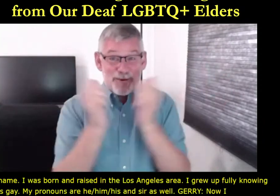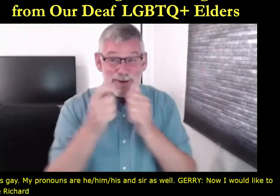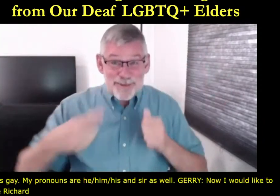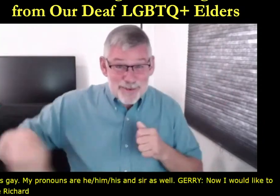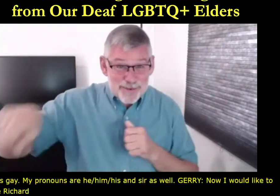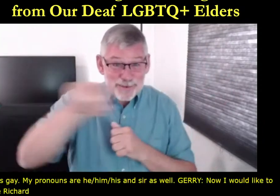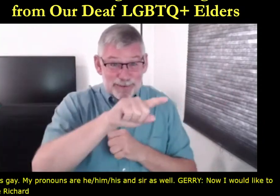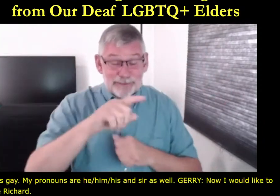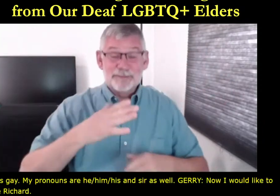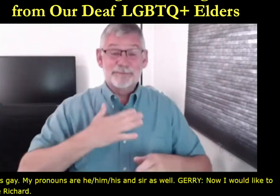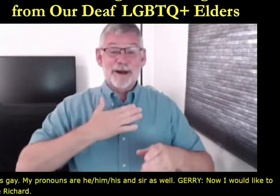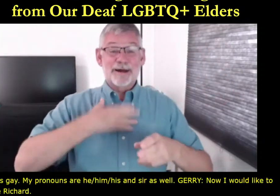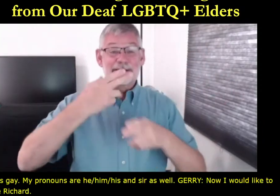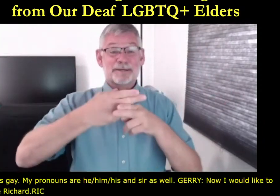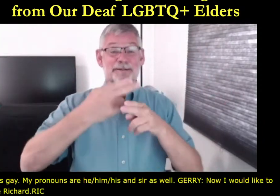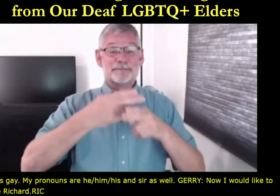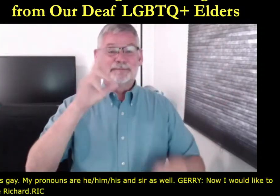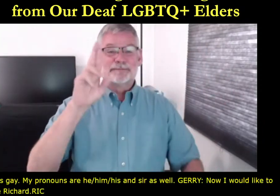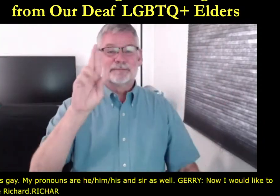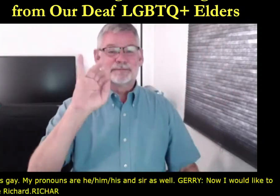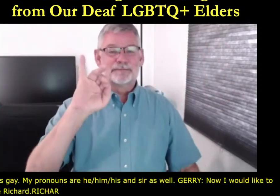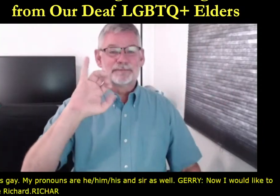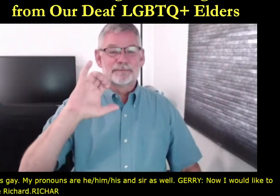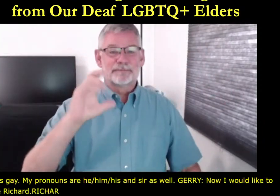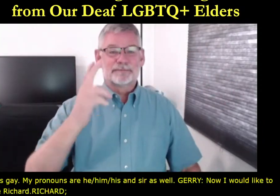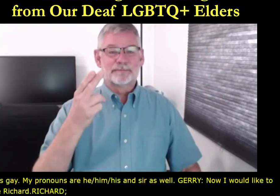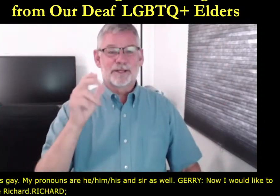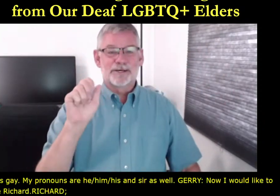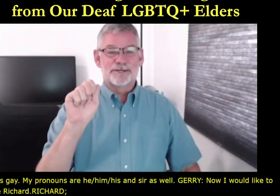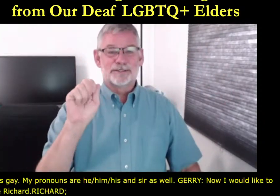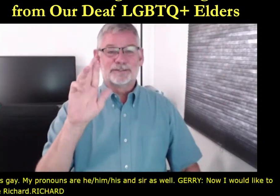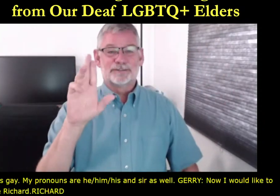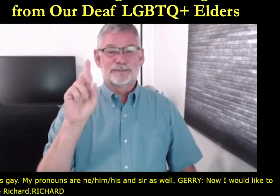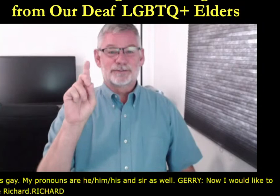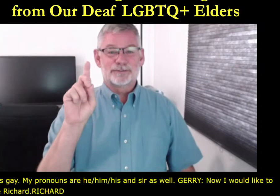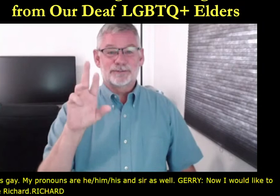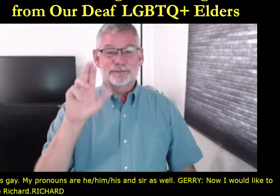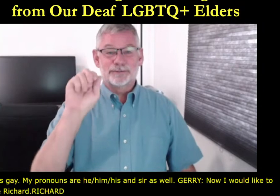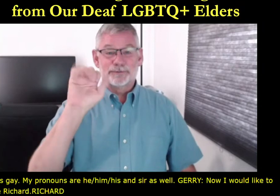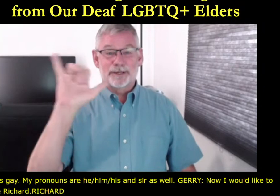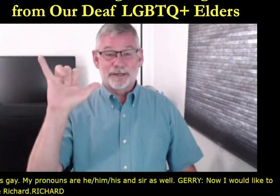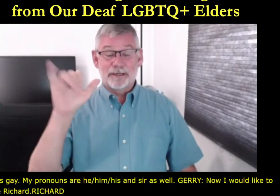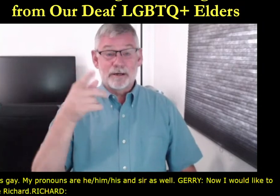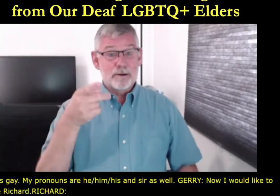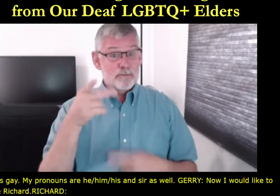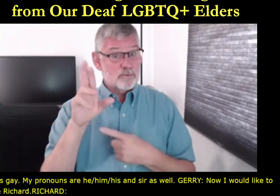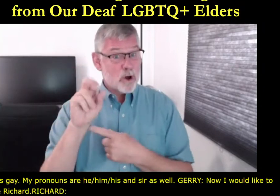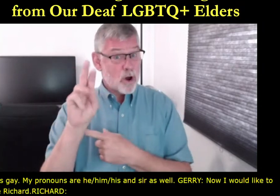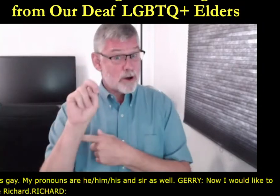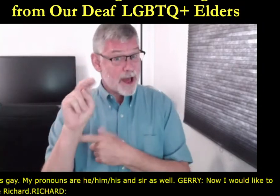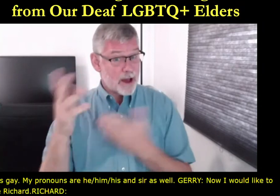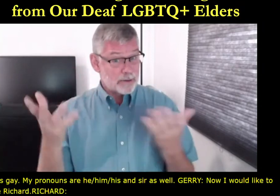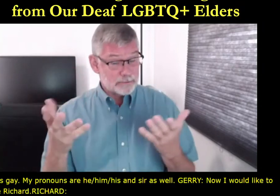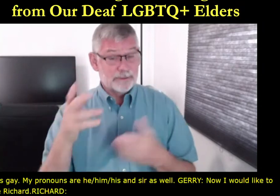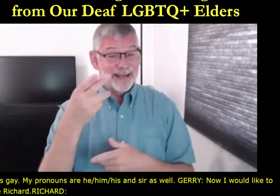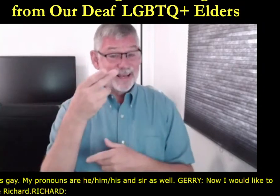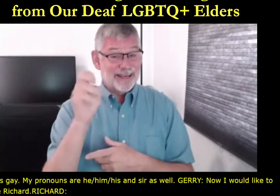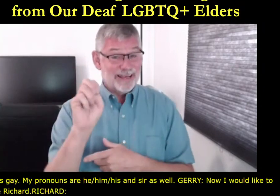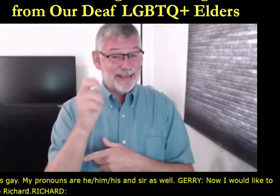it's wonderful to be here with you all my name is richard ray my pronouns